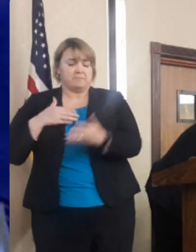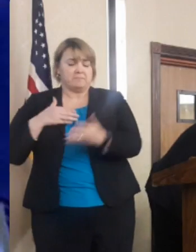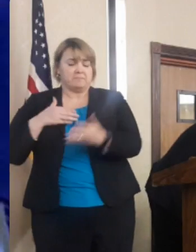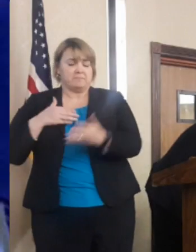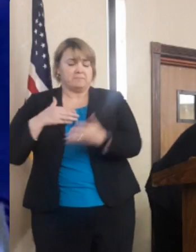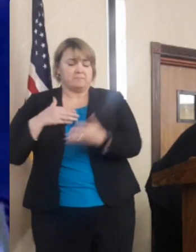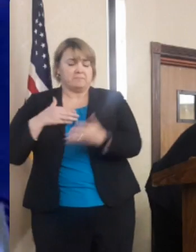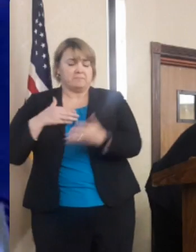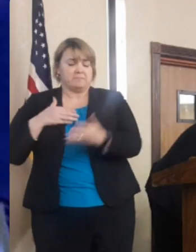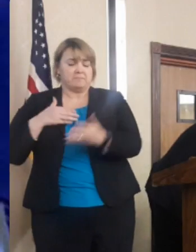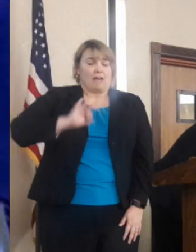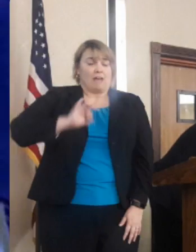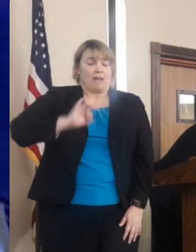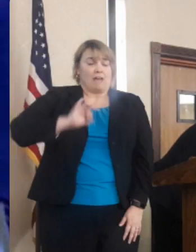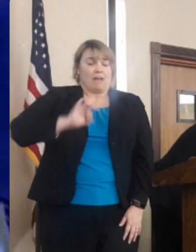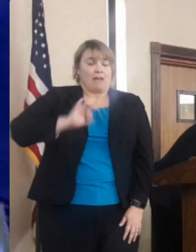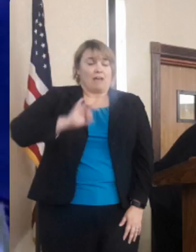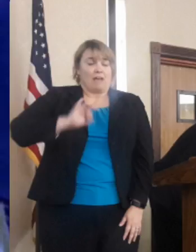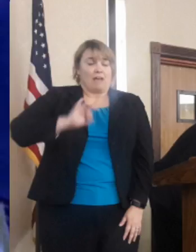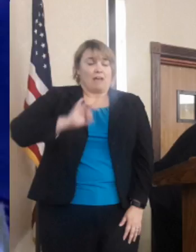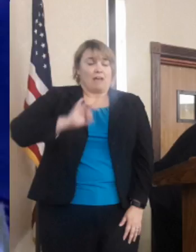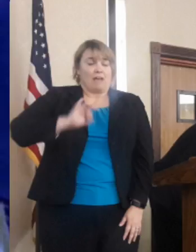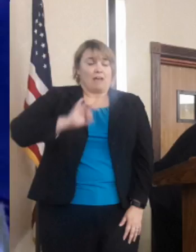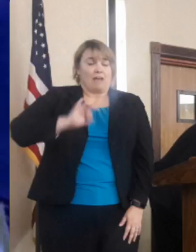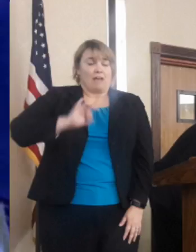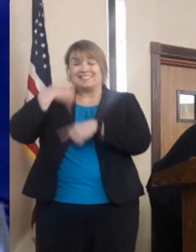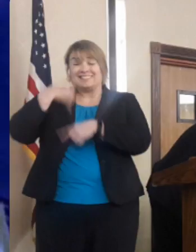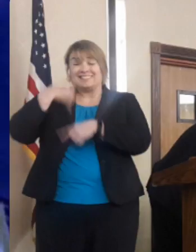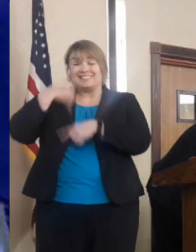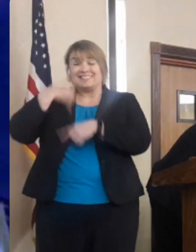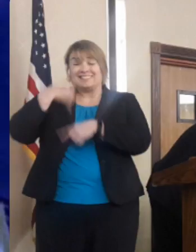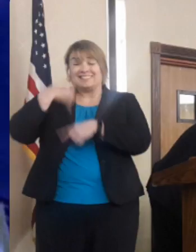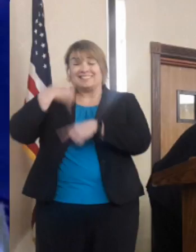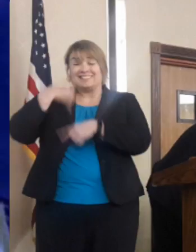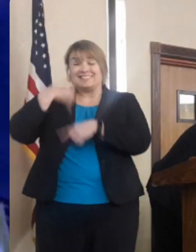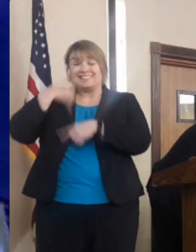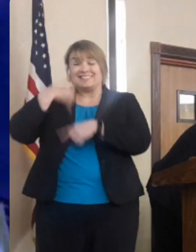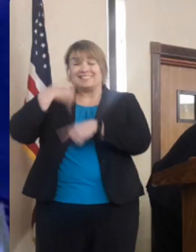committee meeting, we have a lot of work to do to get ready for session.